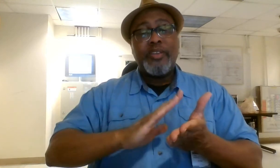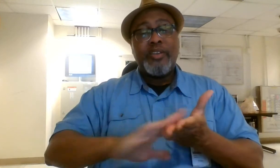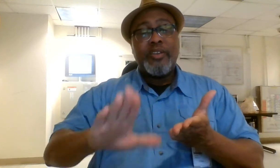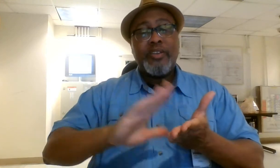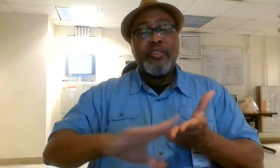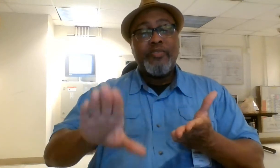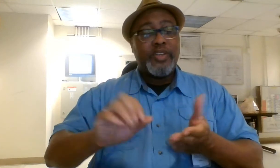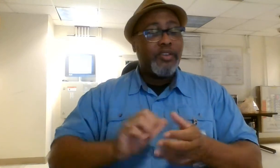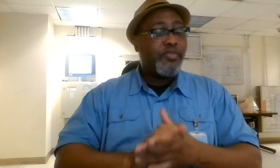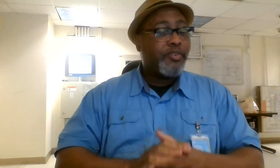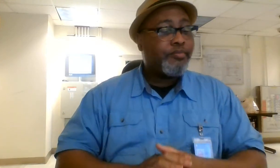Forgive.